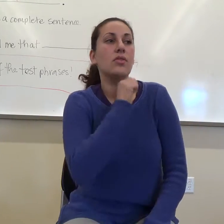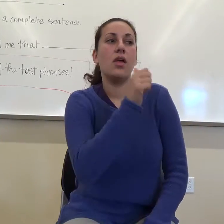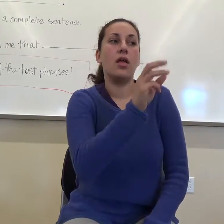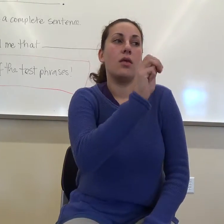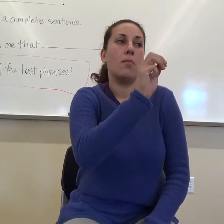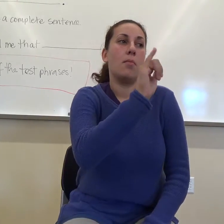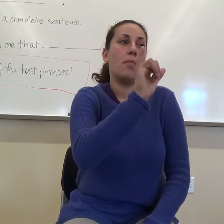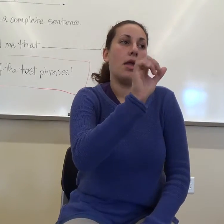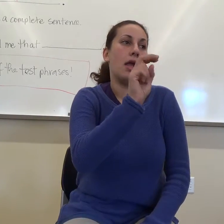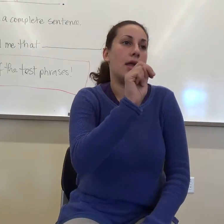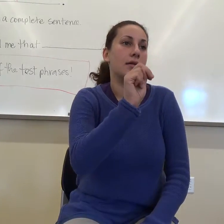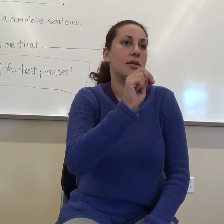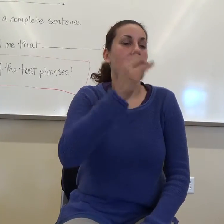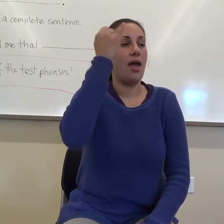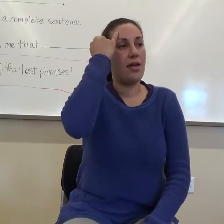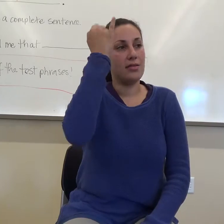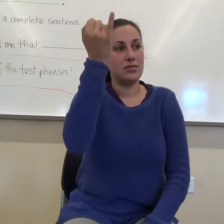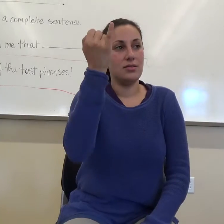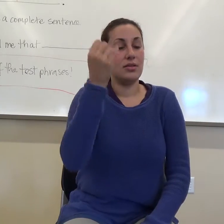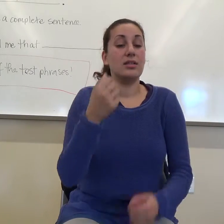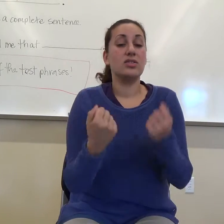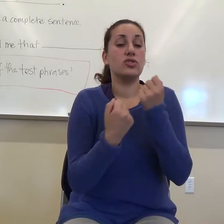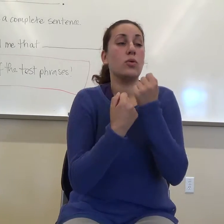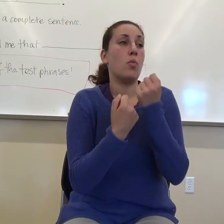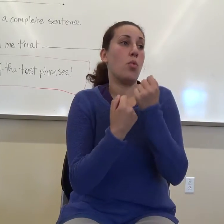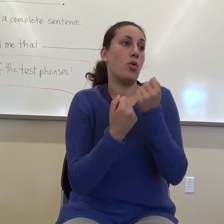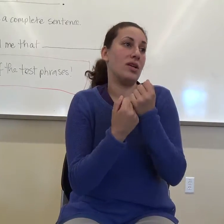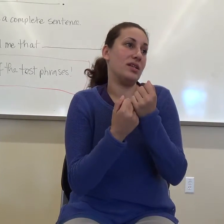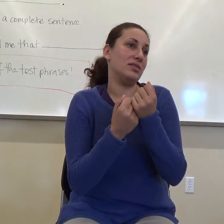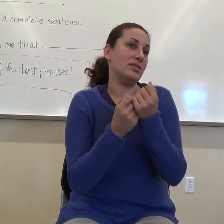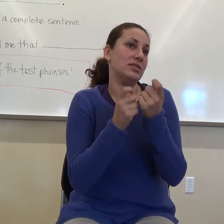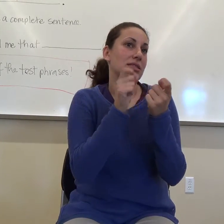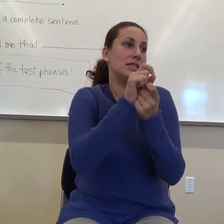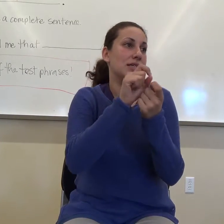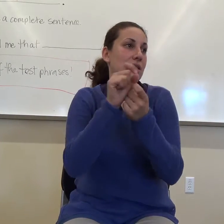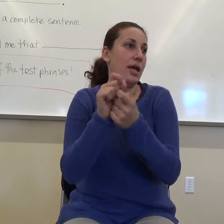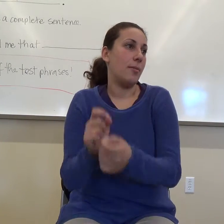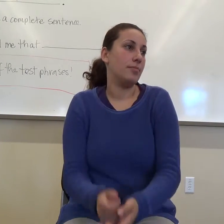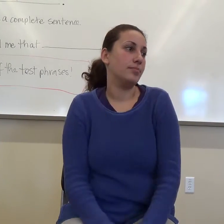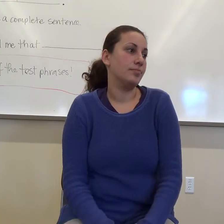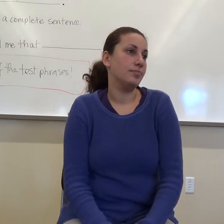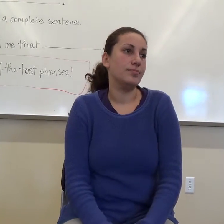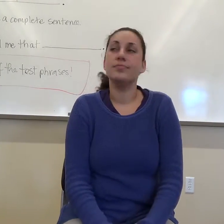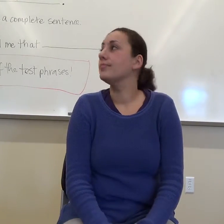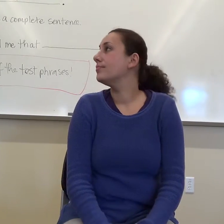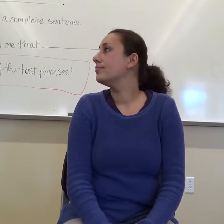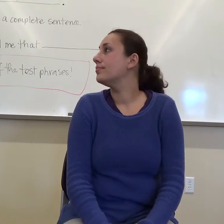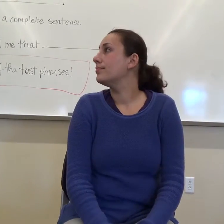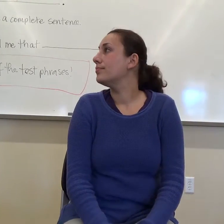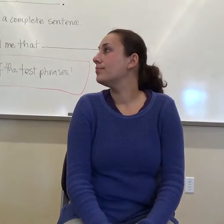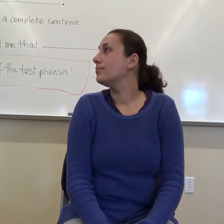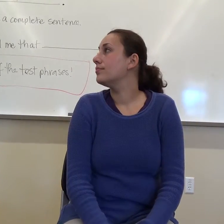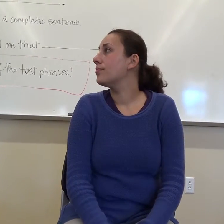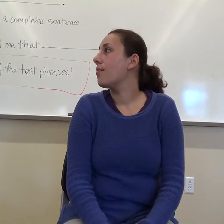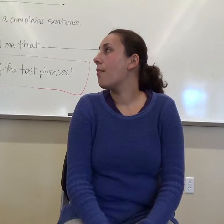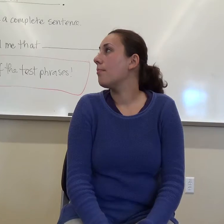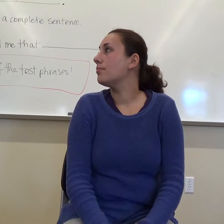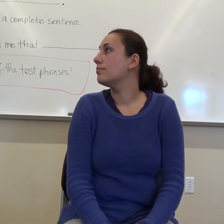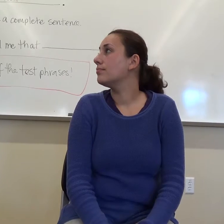one of the supporting details backing up your main idea. So that's why you want to think of,